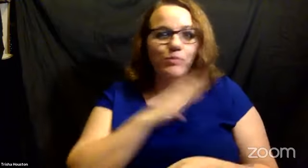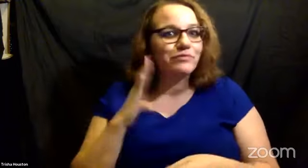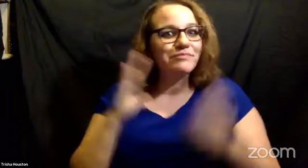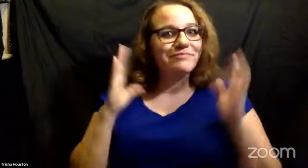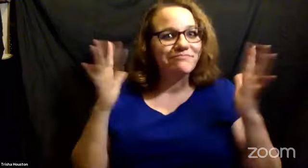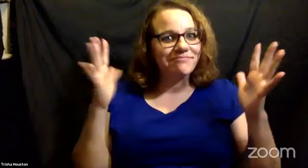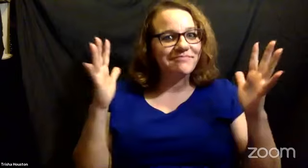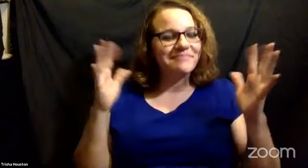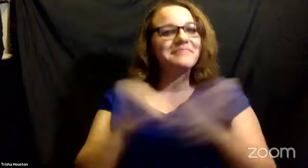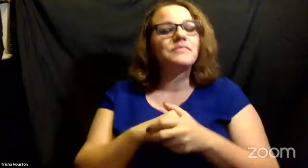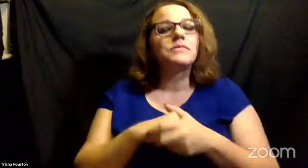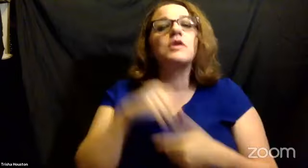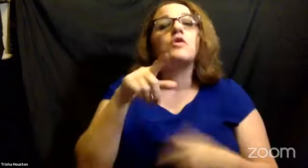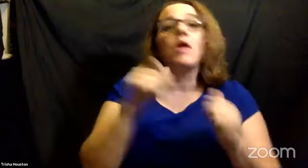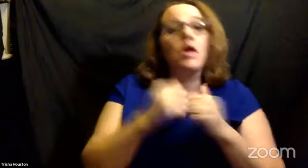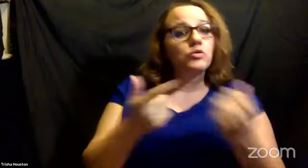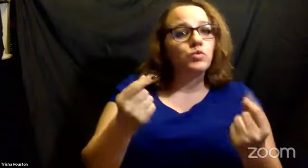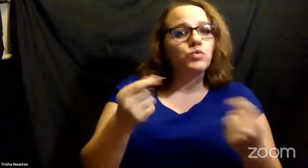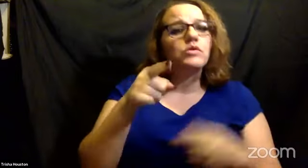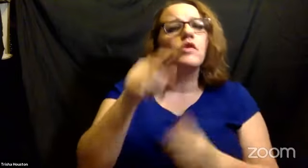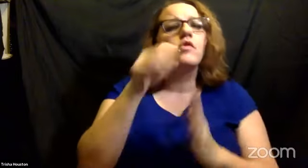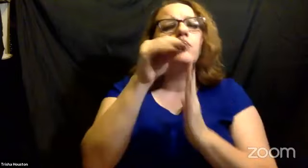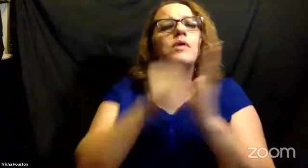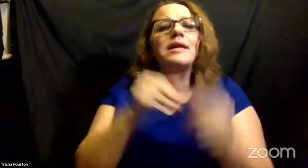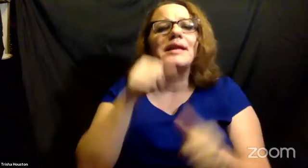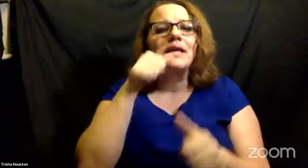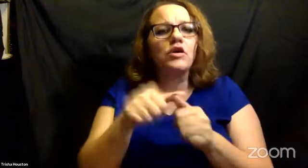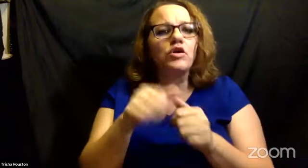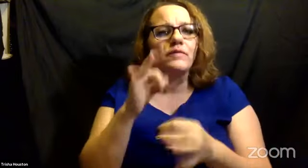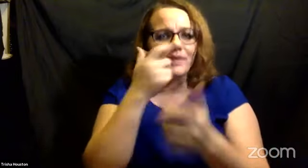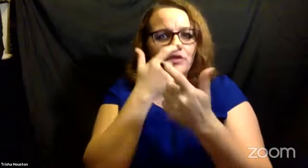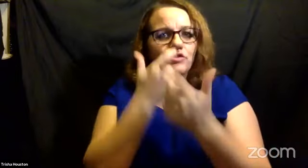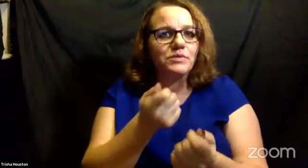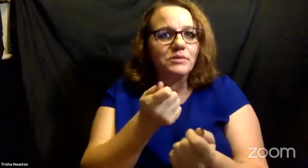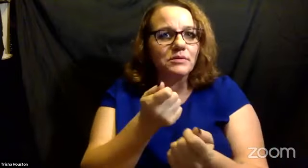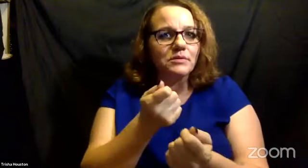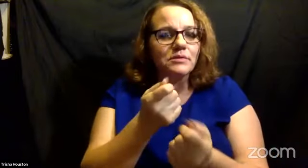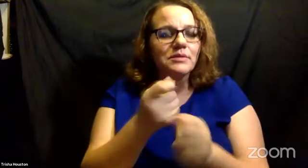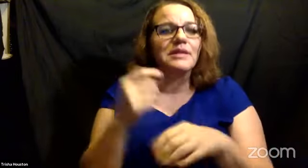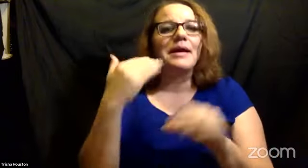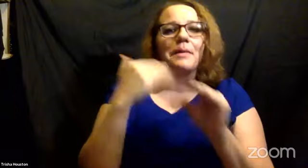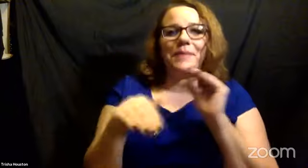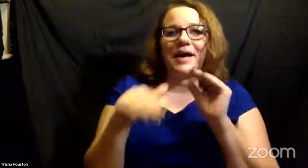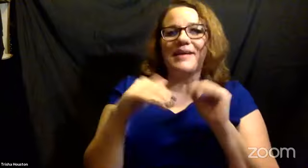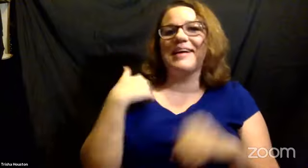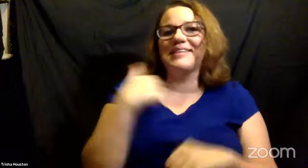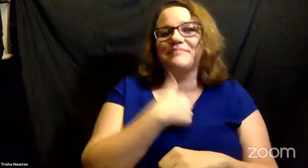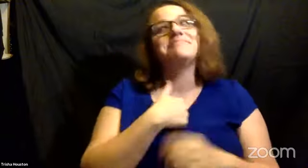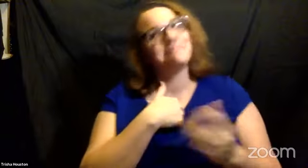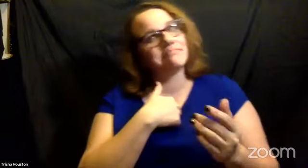Thank you so much. Very excited to see somebody showing interest. So there should be, you need to submit a letter of